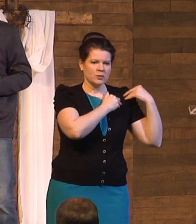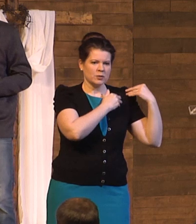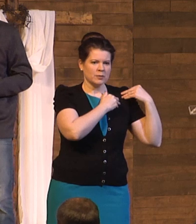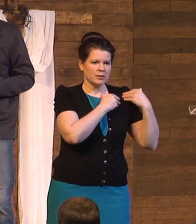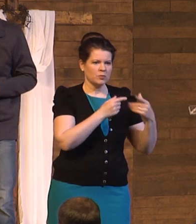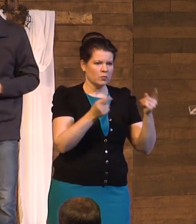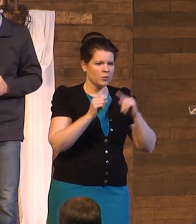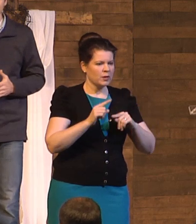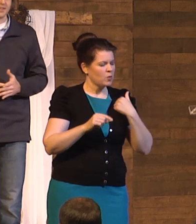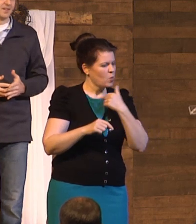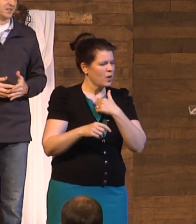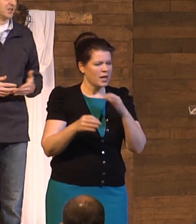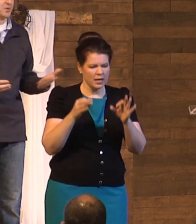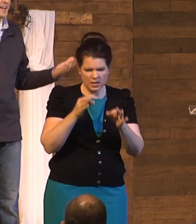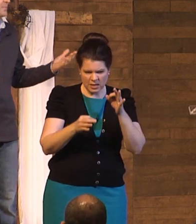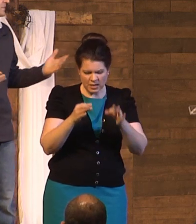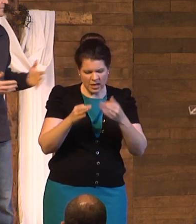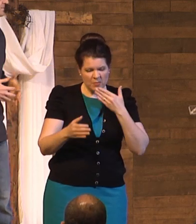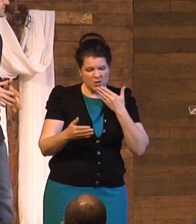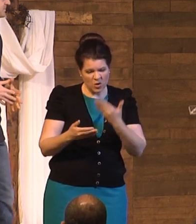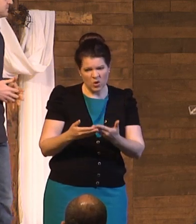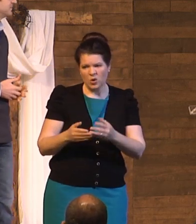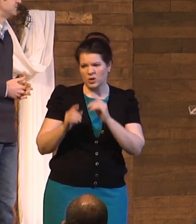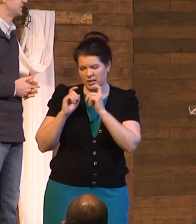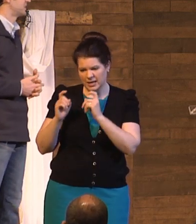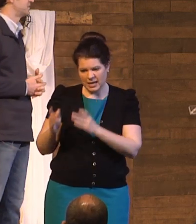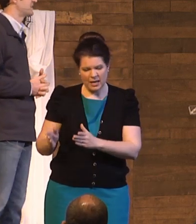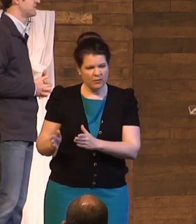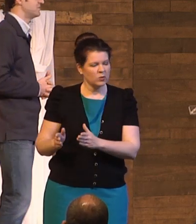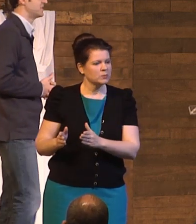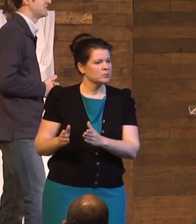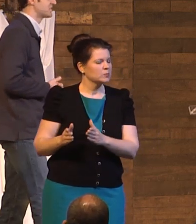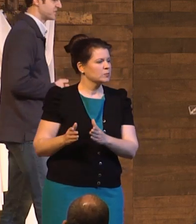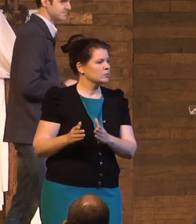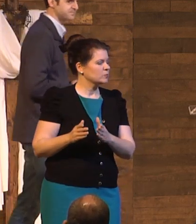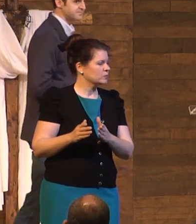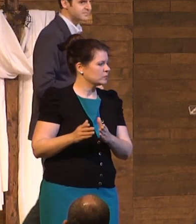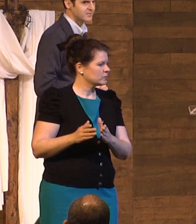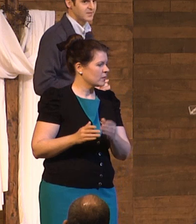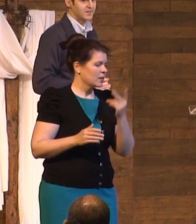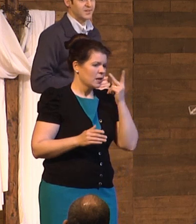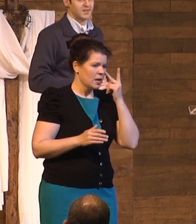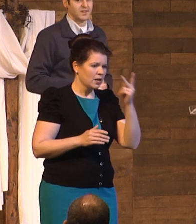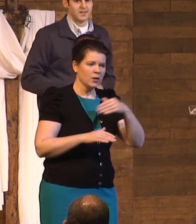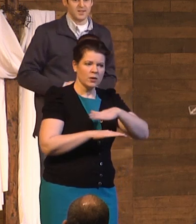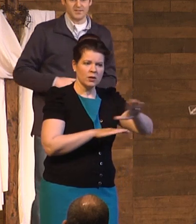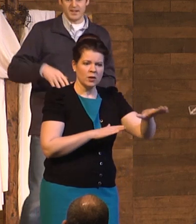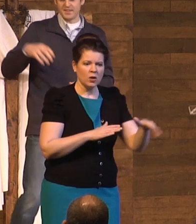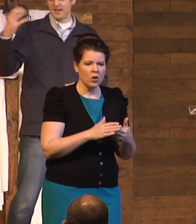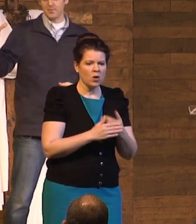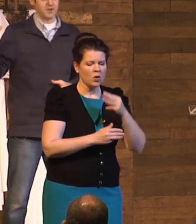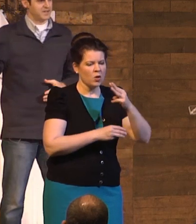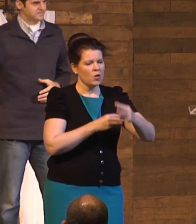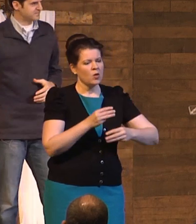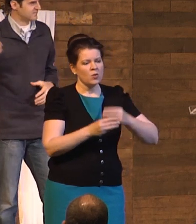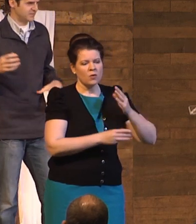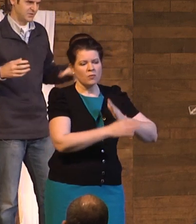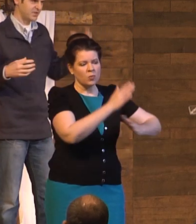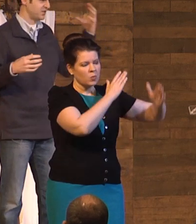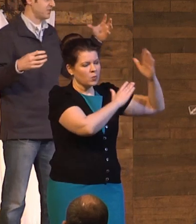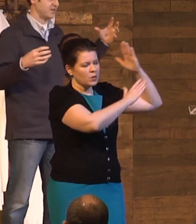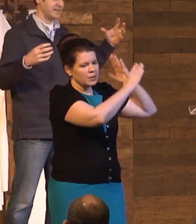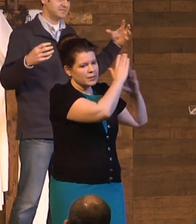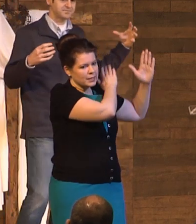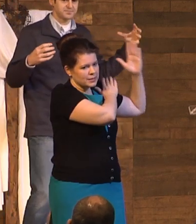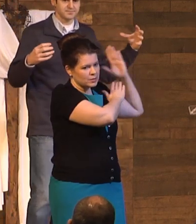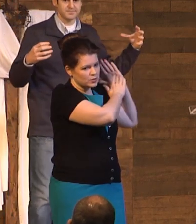evil. And look what happened. Look at the rest of human history. If I think I'm right, if you